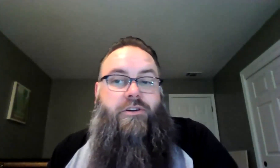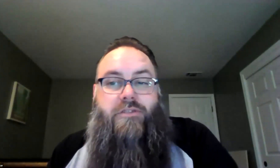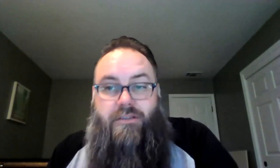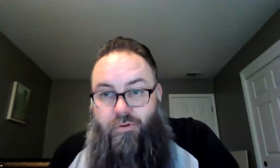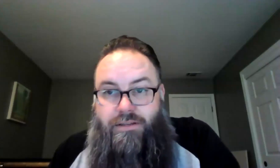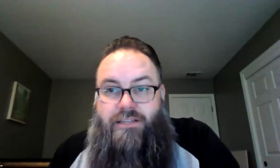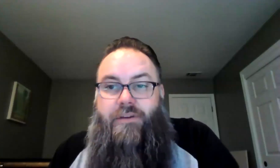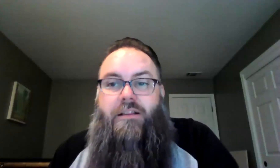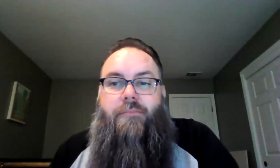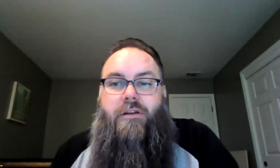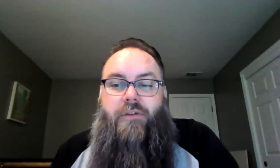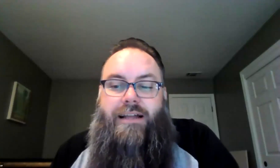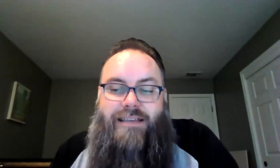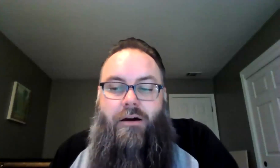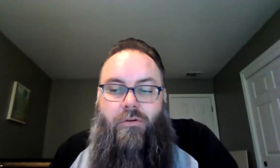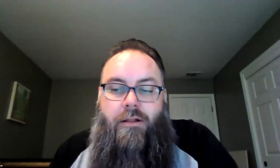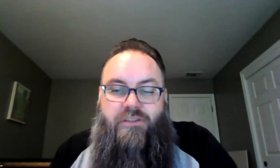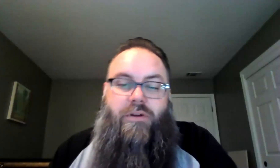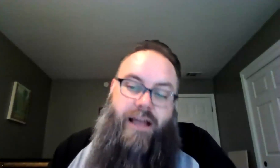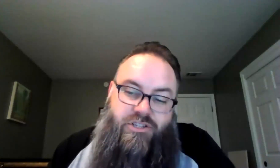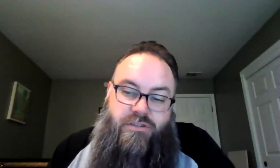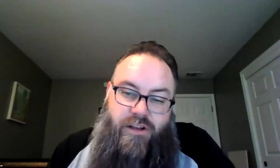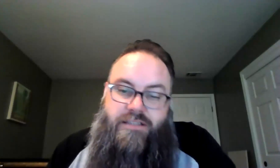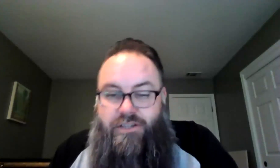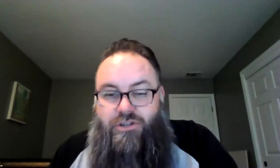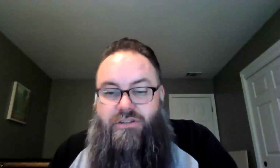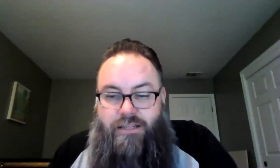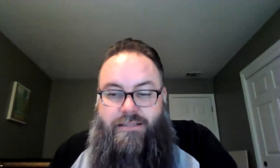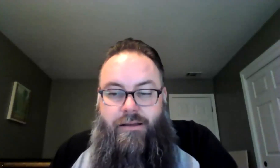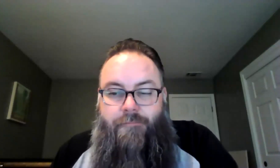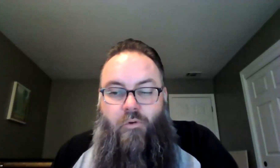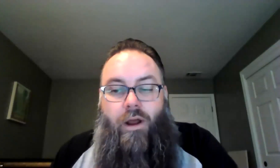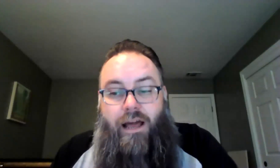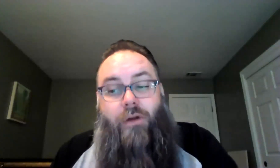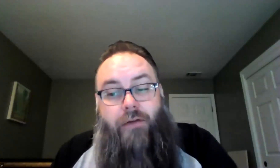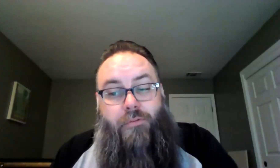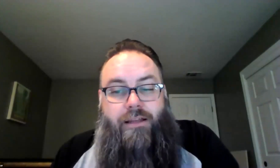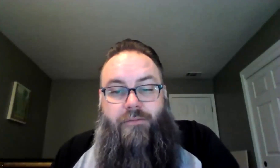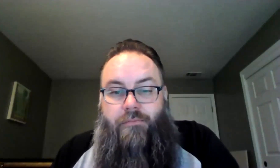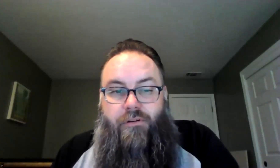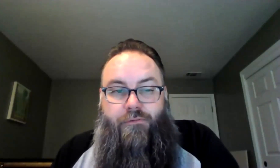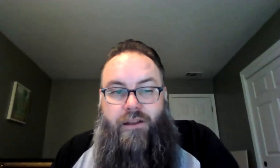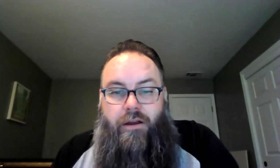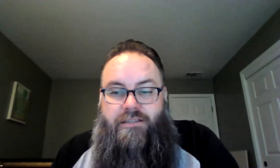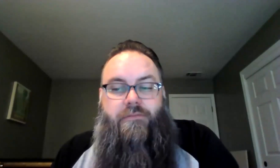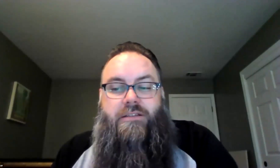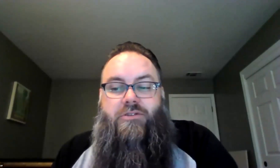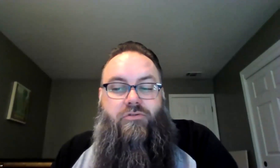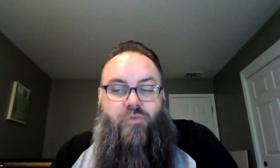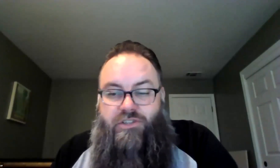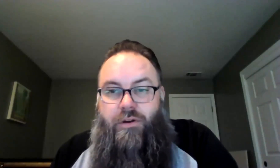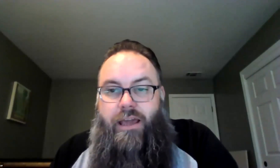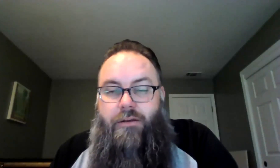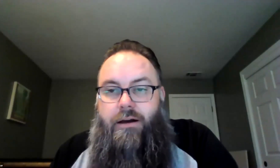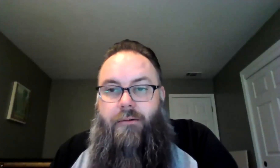money this year to support the DSP Collaborative. And that's how, between last year's funds and this year's funds, right now we have a plan to be able to fund our activities